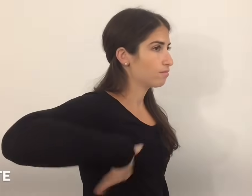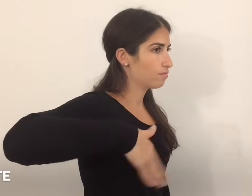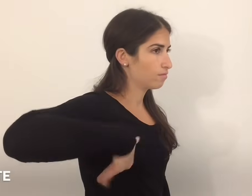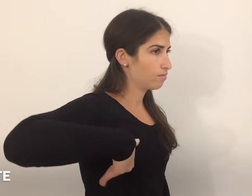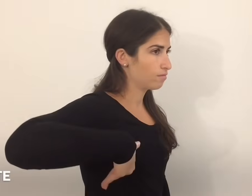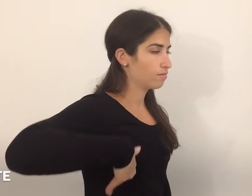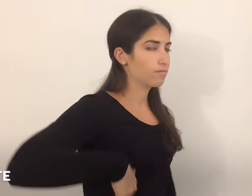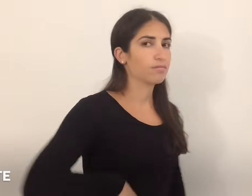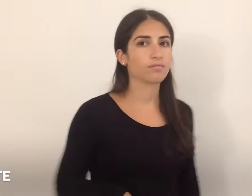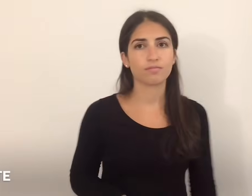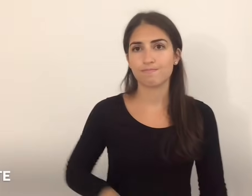Late.